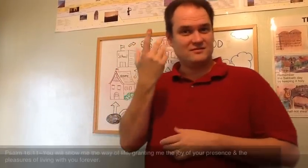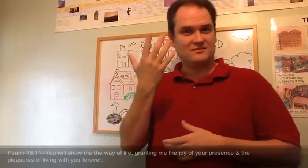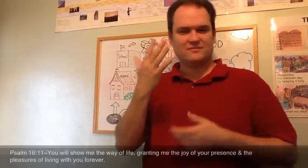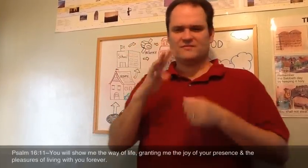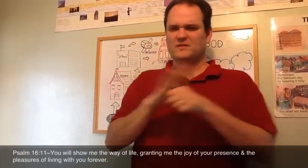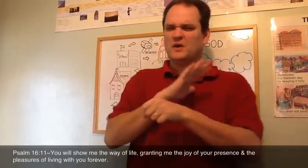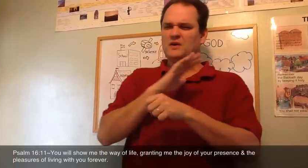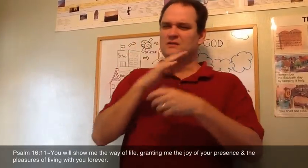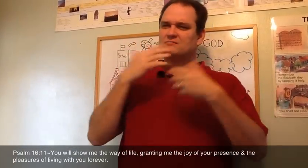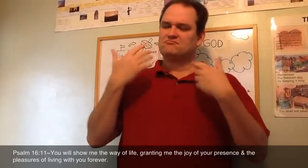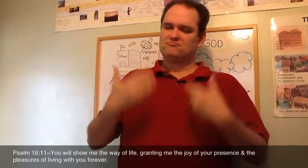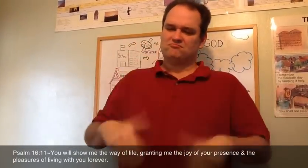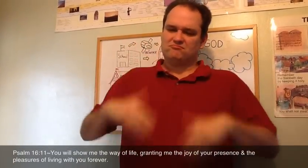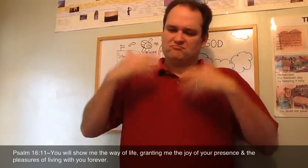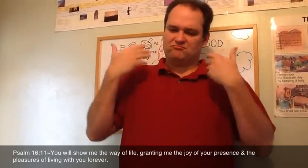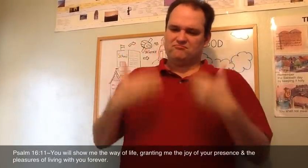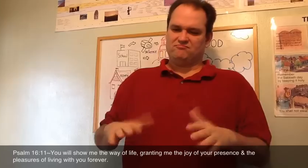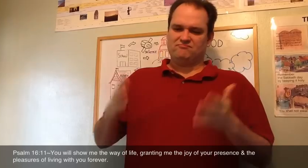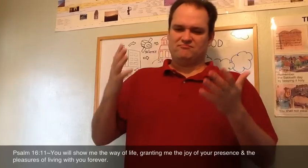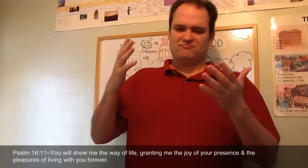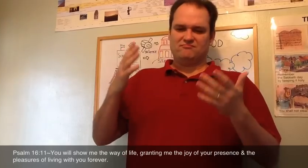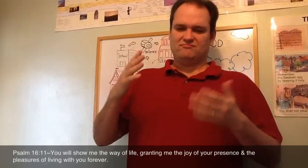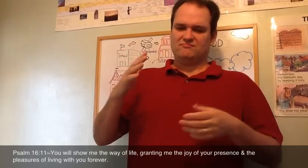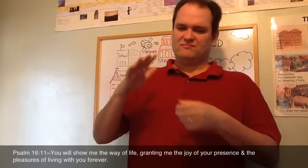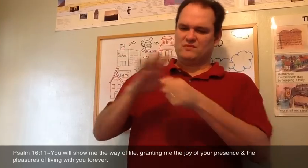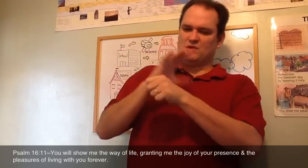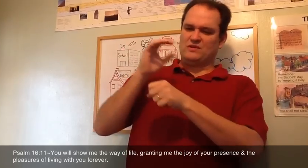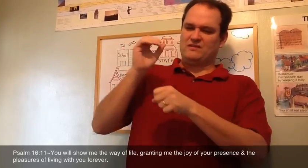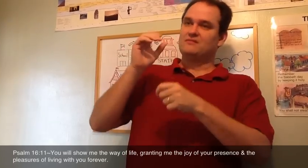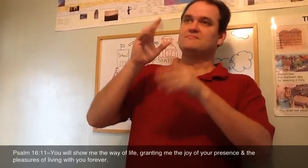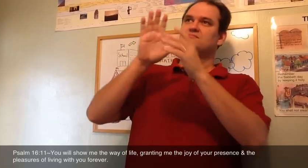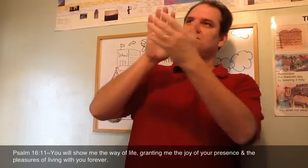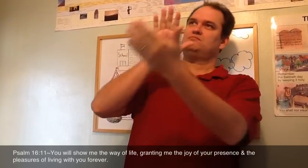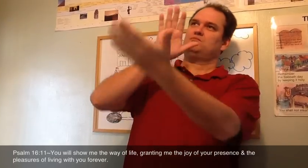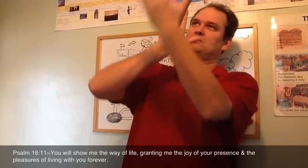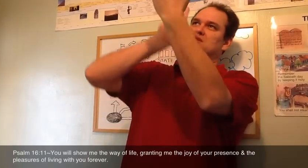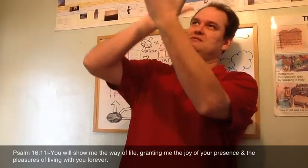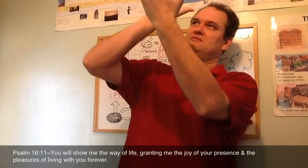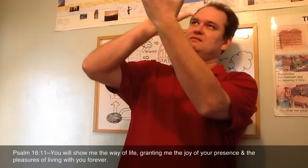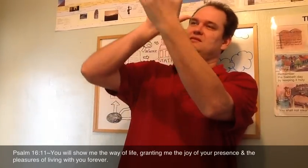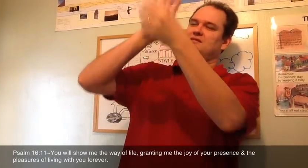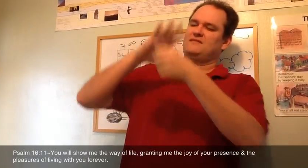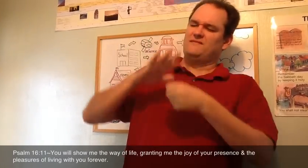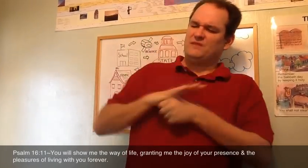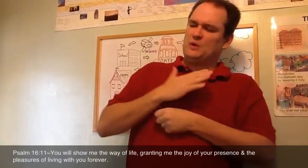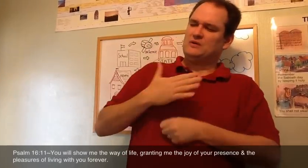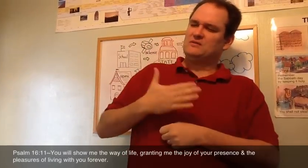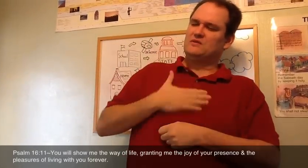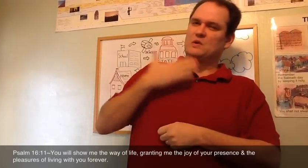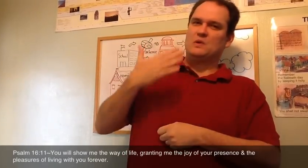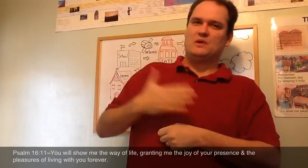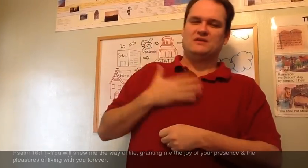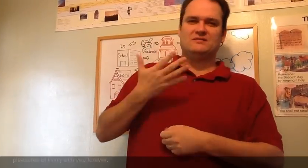second verse, it says, "You will show me the way of life, granting me the joy of your presence and the pleasures of living with